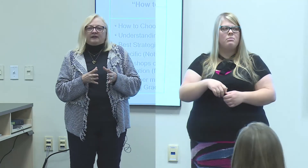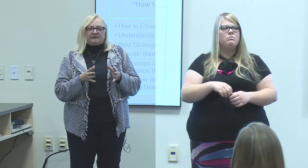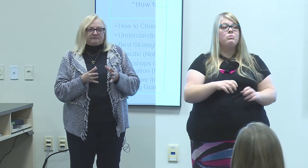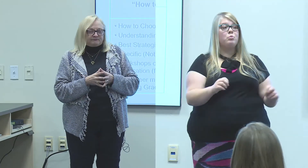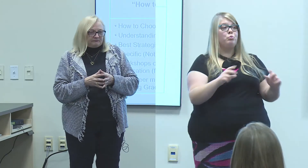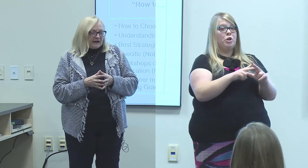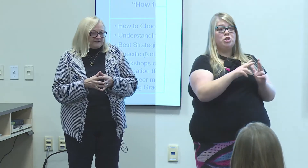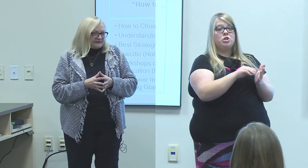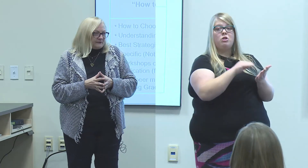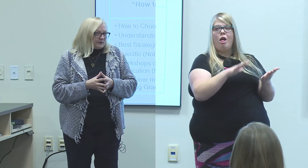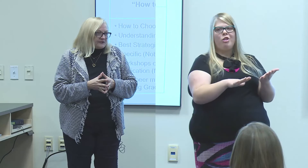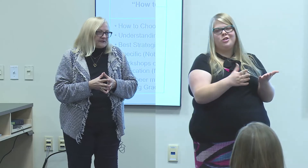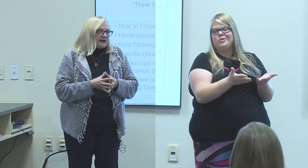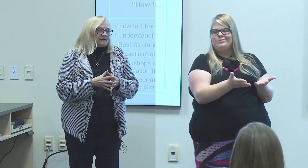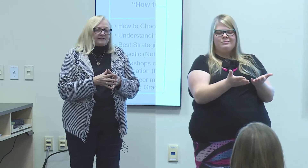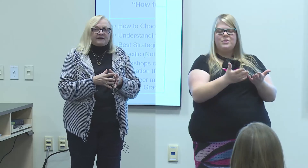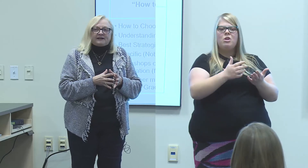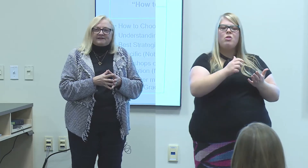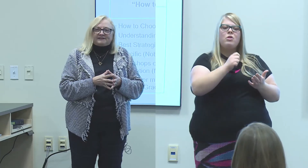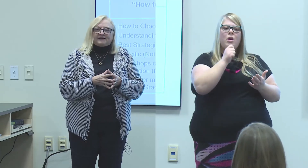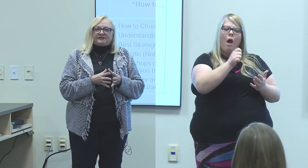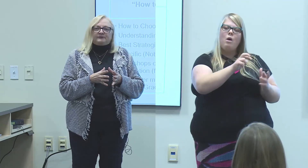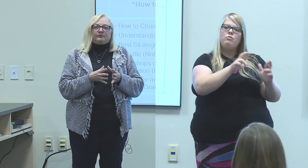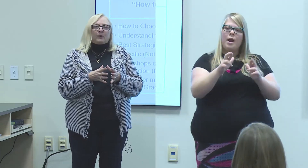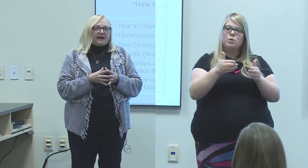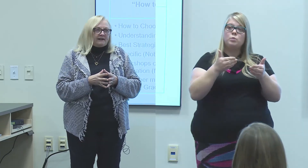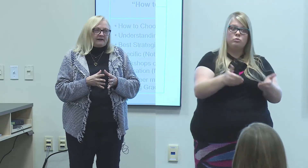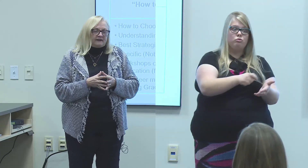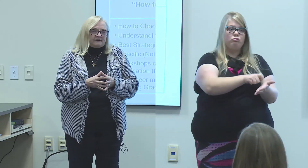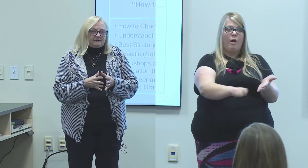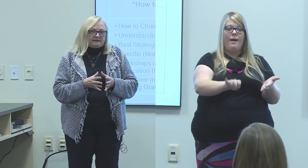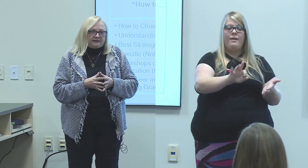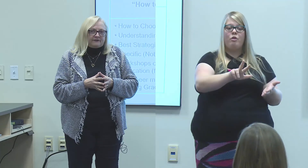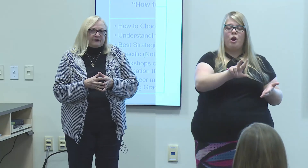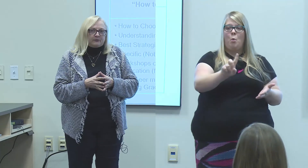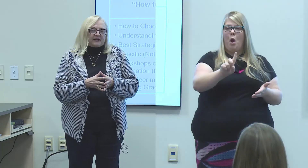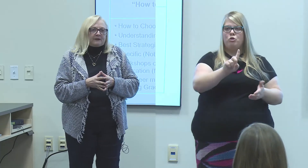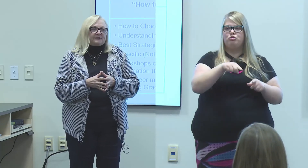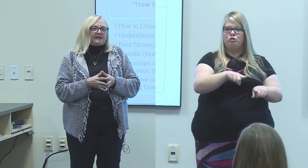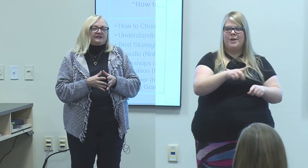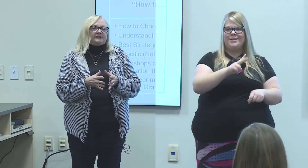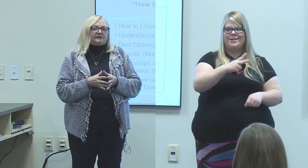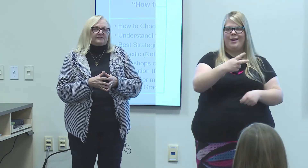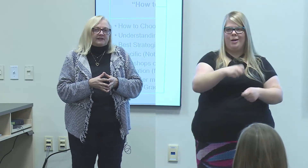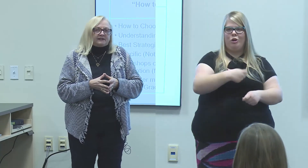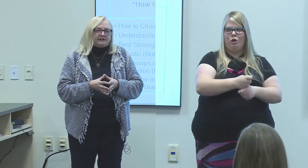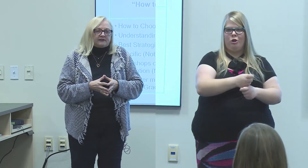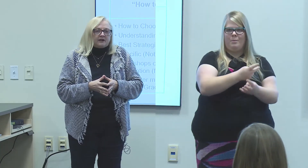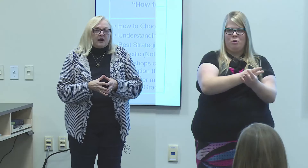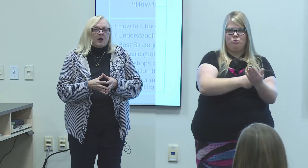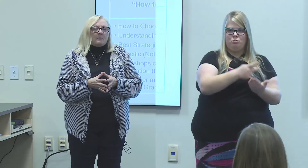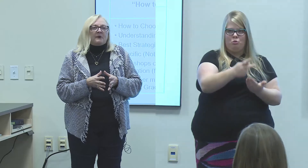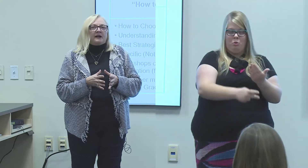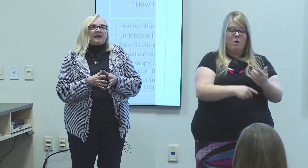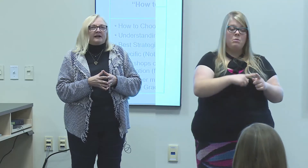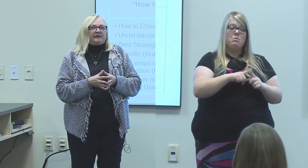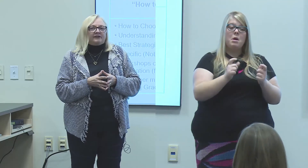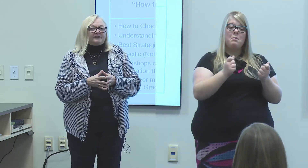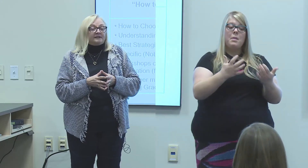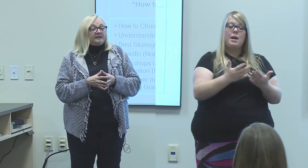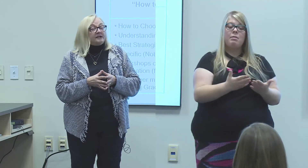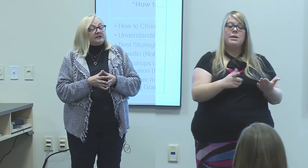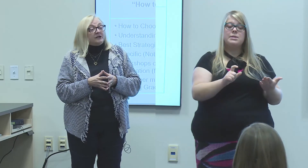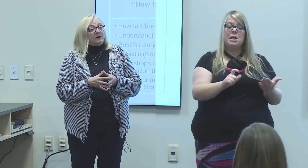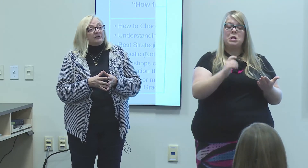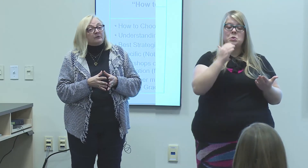So obviously, Bridges scholars are not at the stage to write an F31 application in their 2nd year, but a lot of the